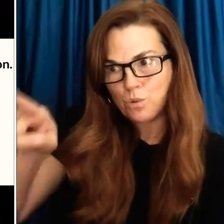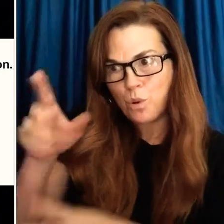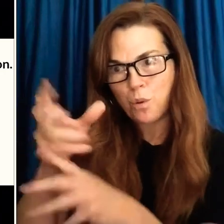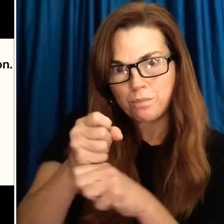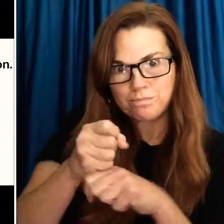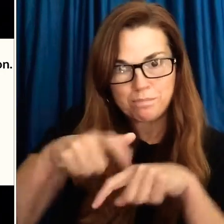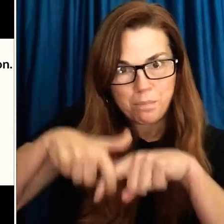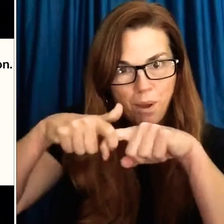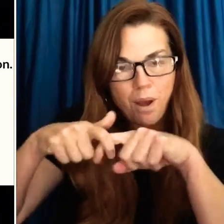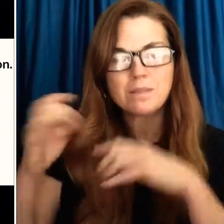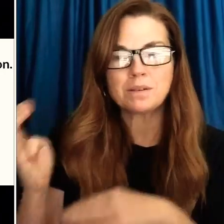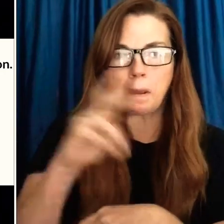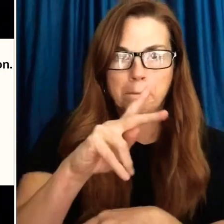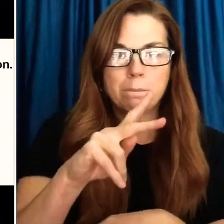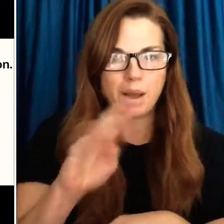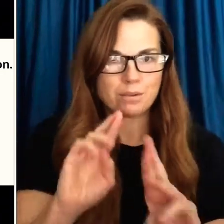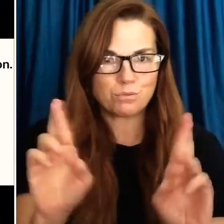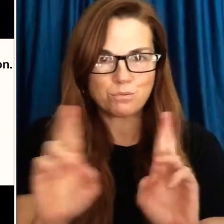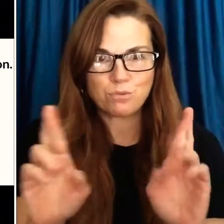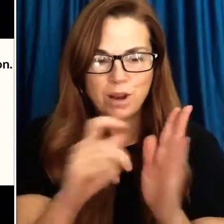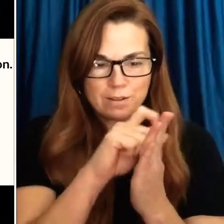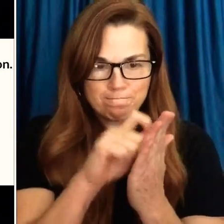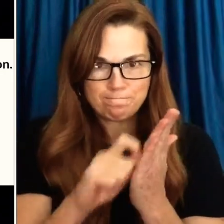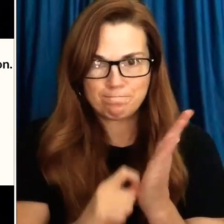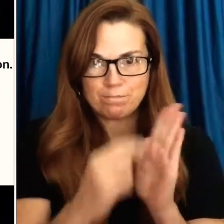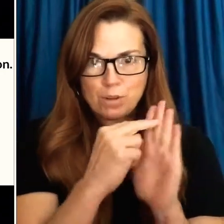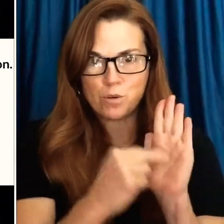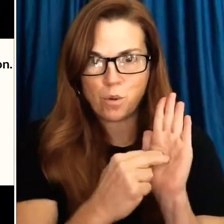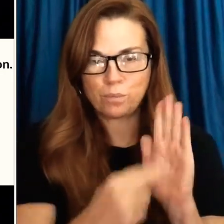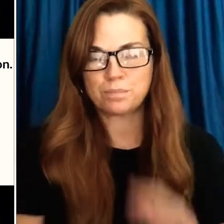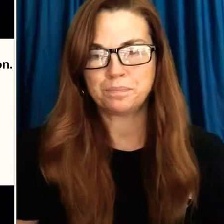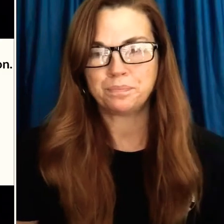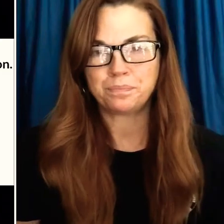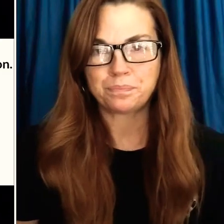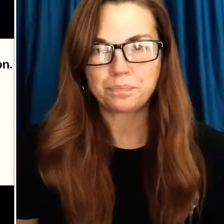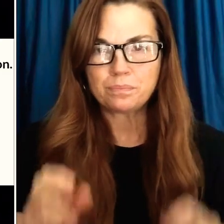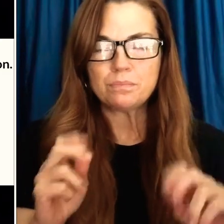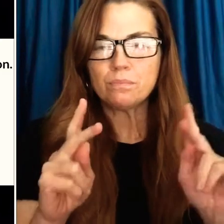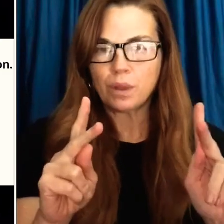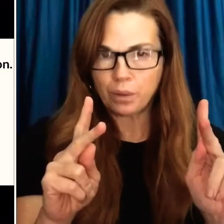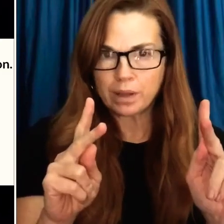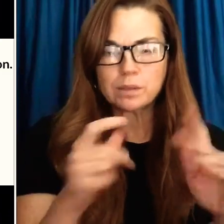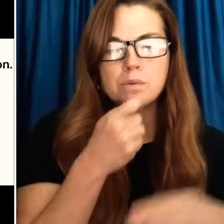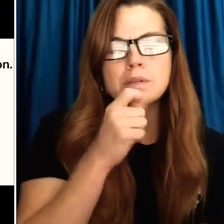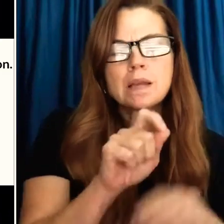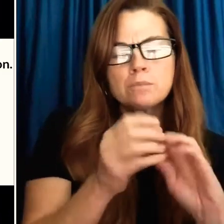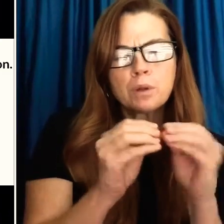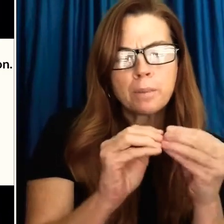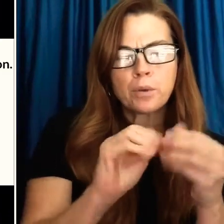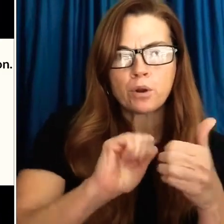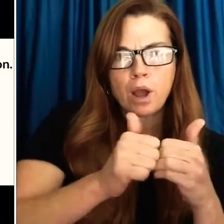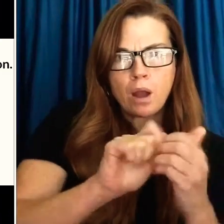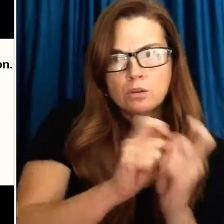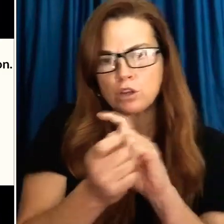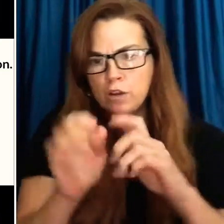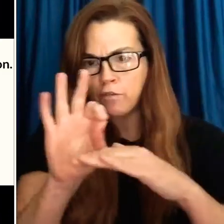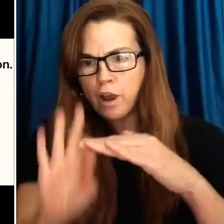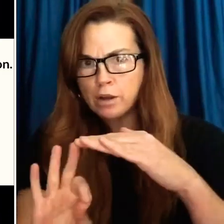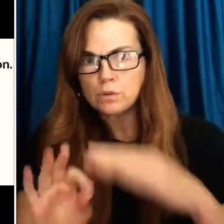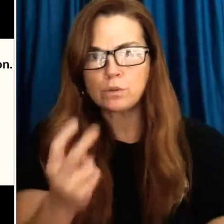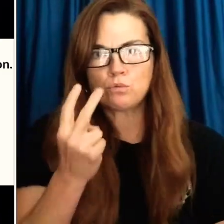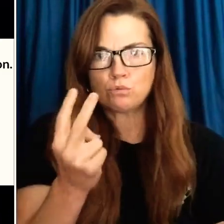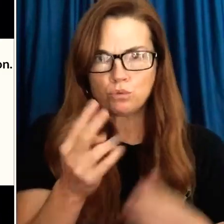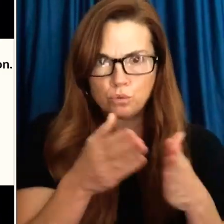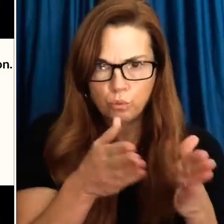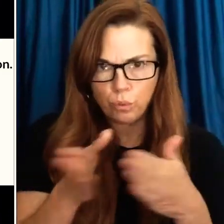these notes. Okay, so to turn a decimal into a fraction, there's two ways. One, if you